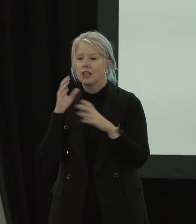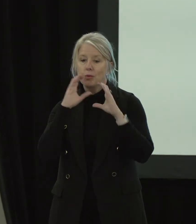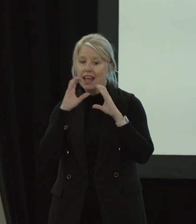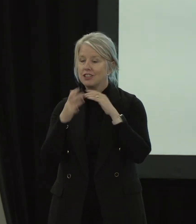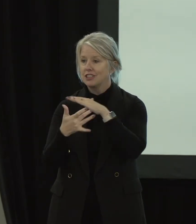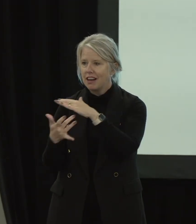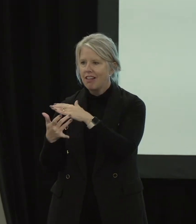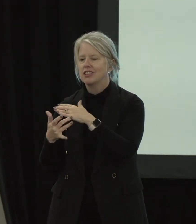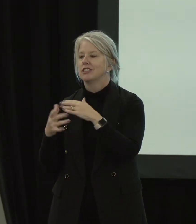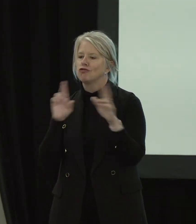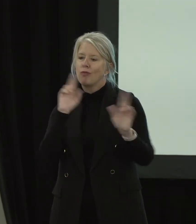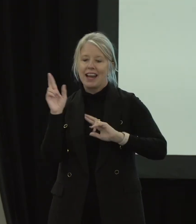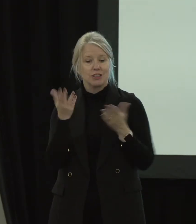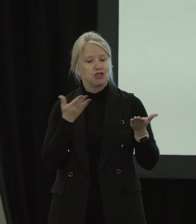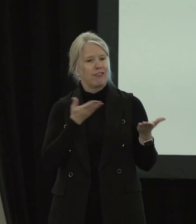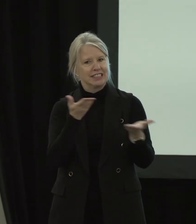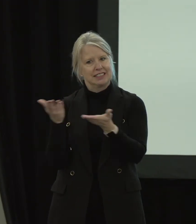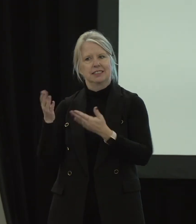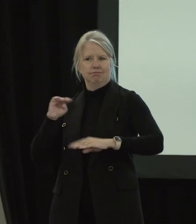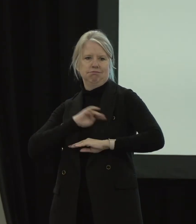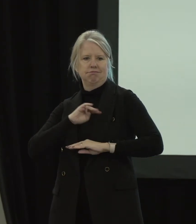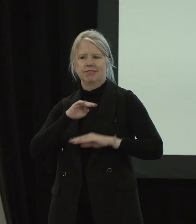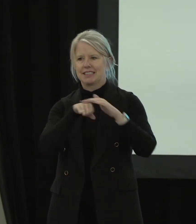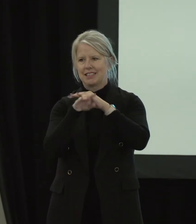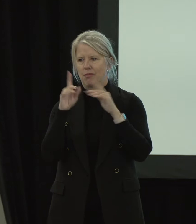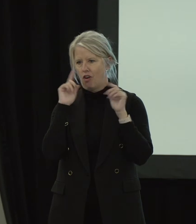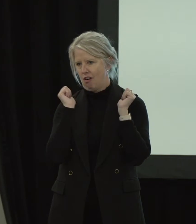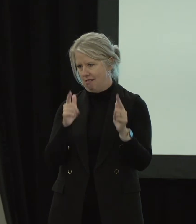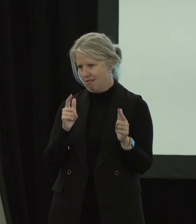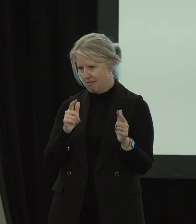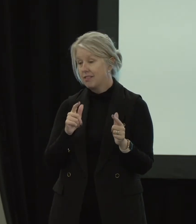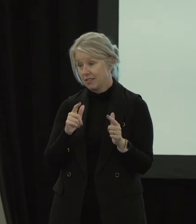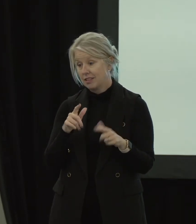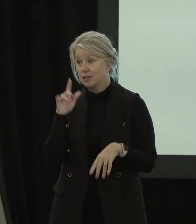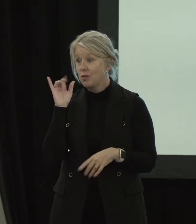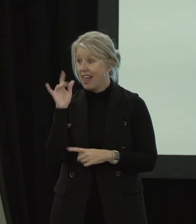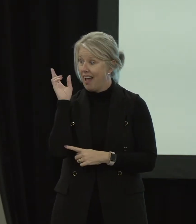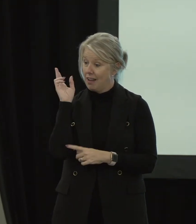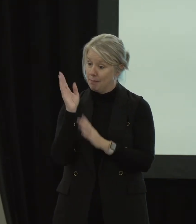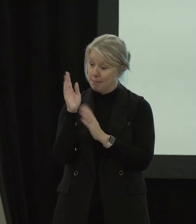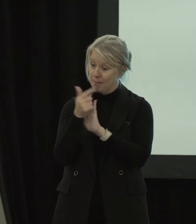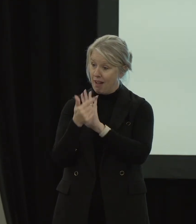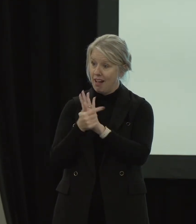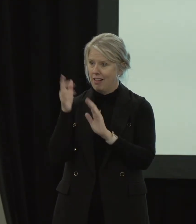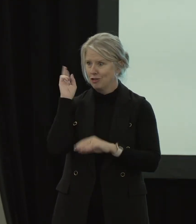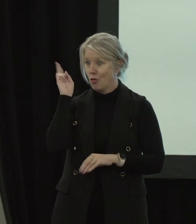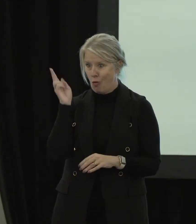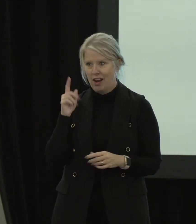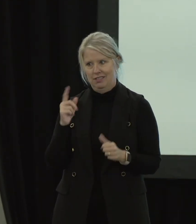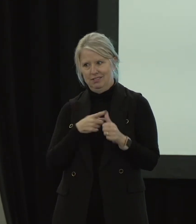and have services delivered in ways that are accessible. This historic bill reflects the